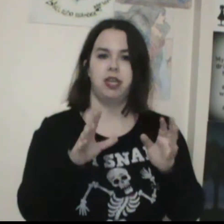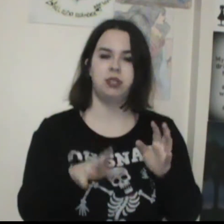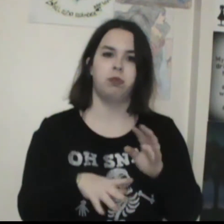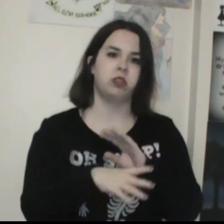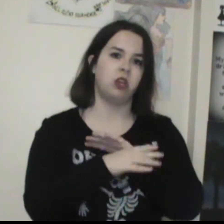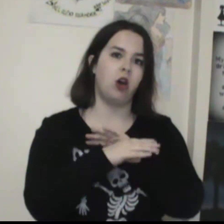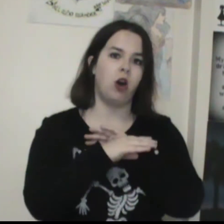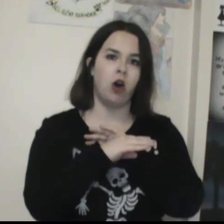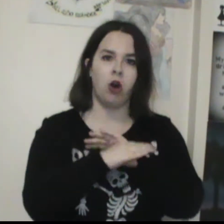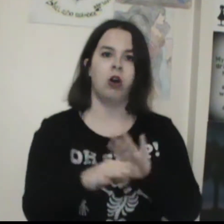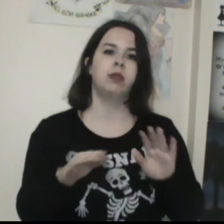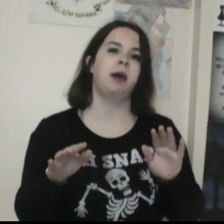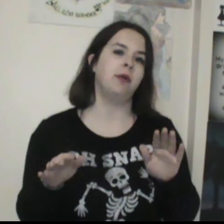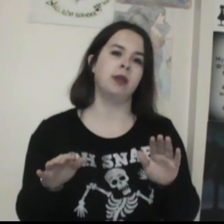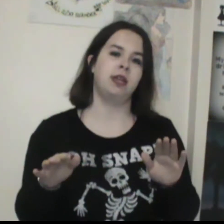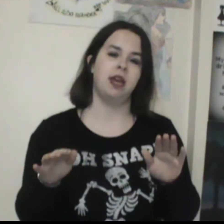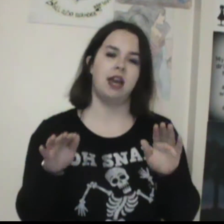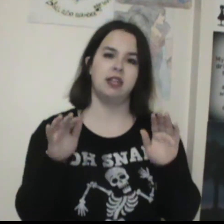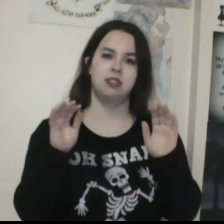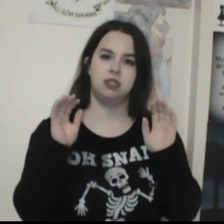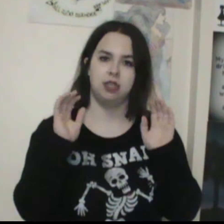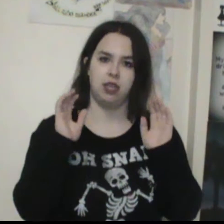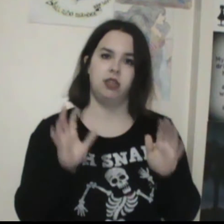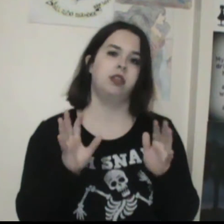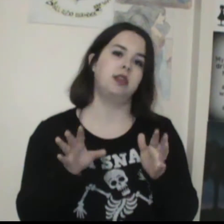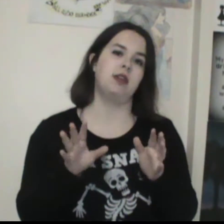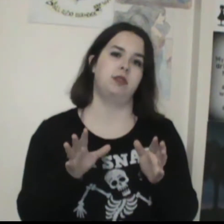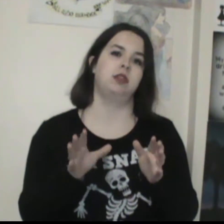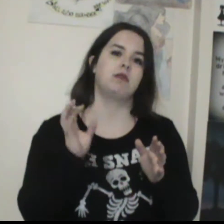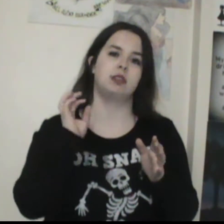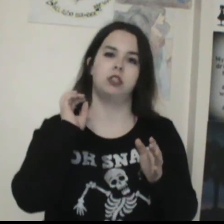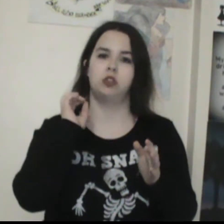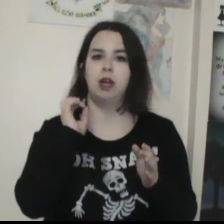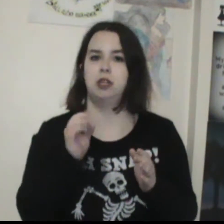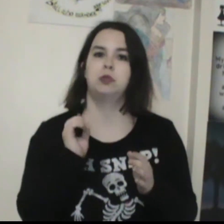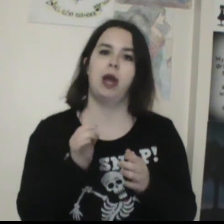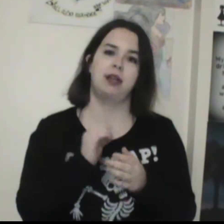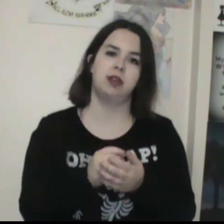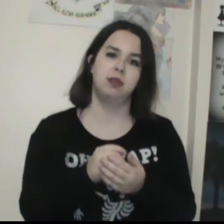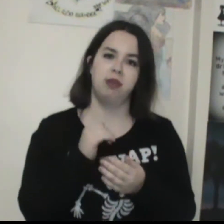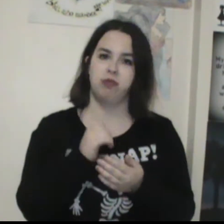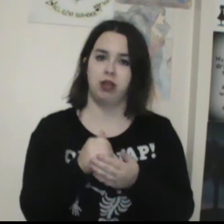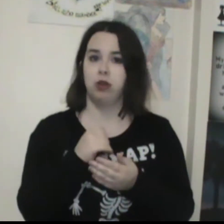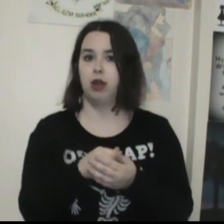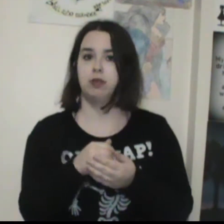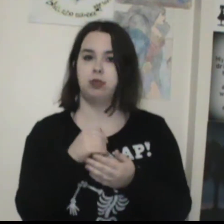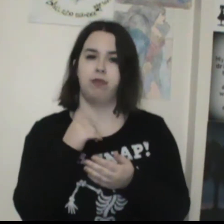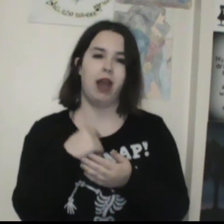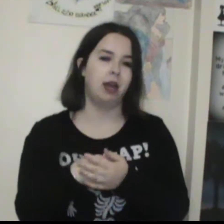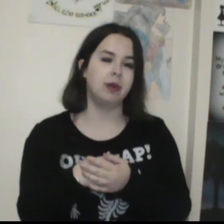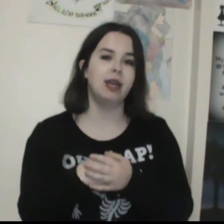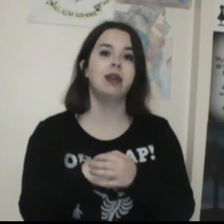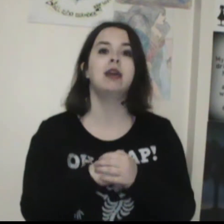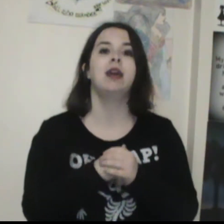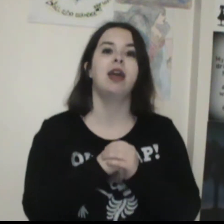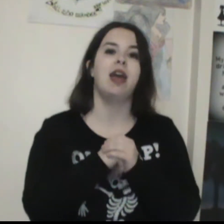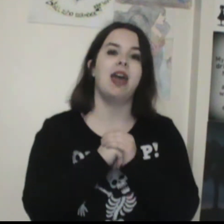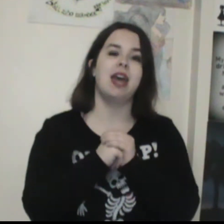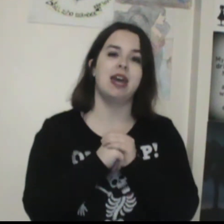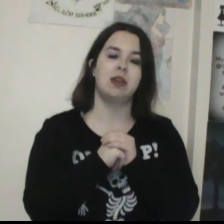Jace puts all the power he has into the Sentinel service to try and track down the Mutant Underground sort of hideaway. And